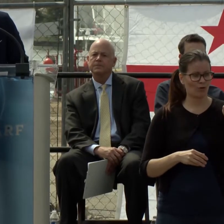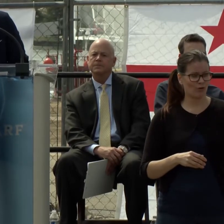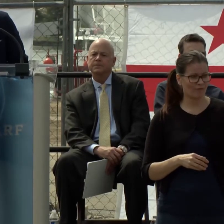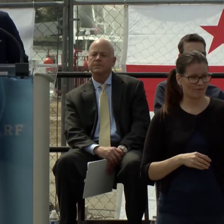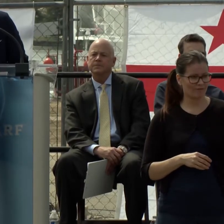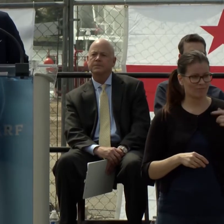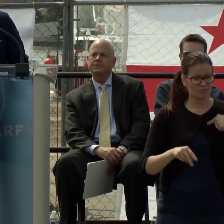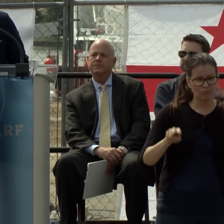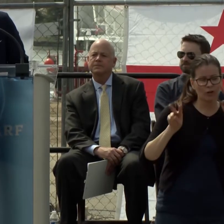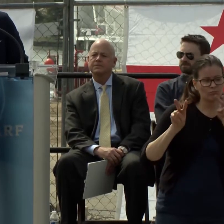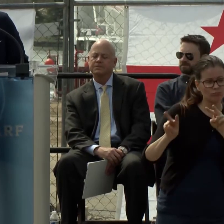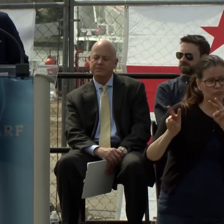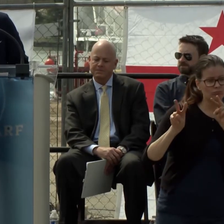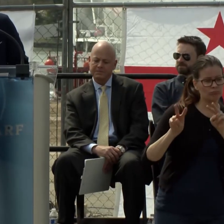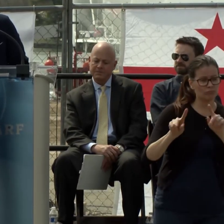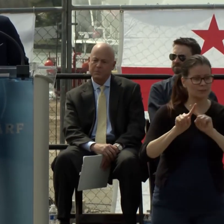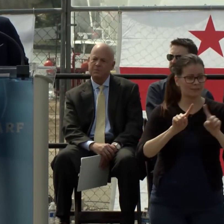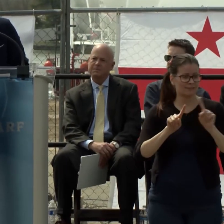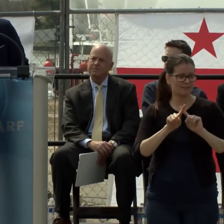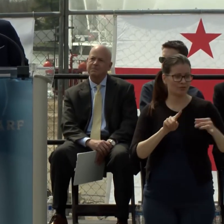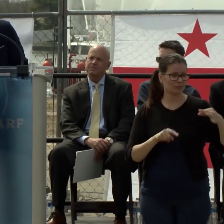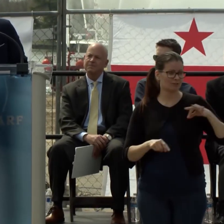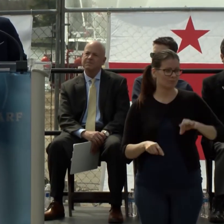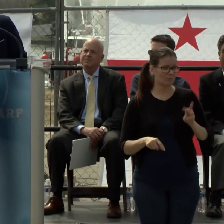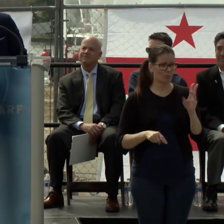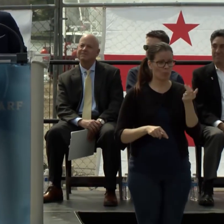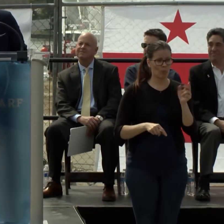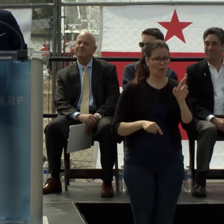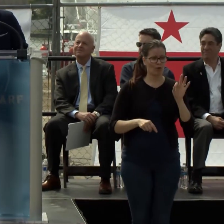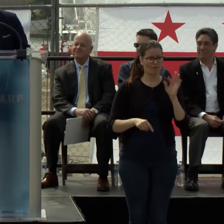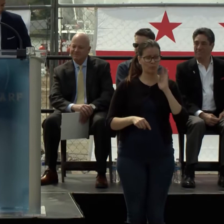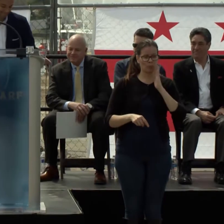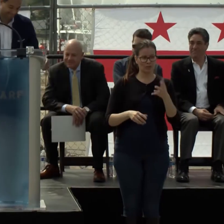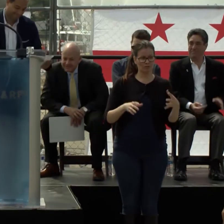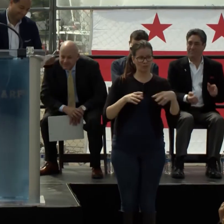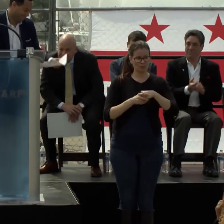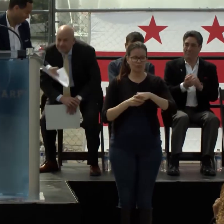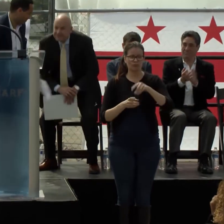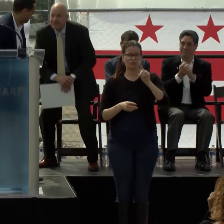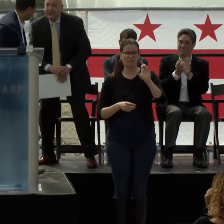D.C. With that, thank you all very much and look forward to celebrating the opening of Wharf 2.